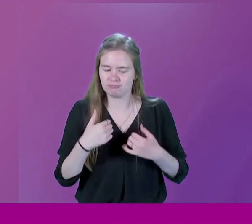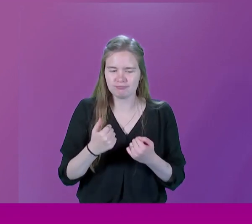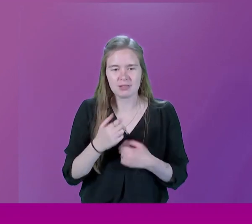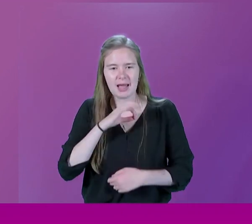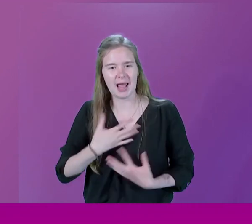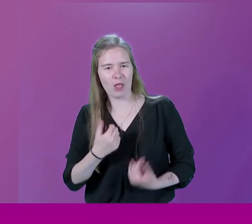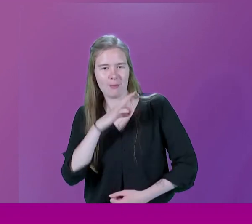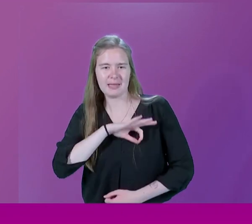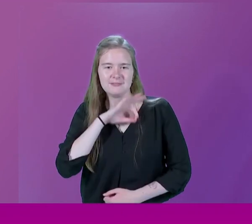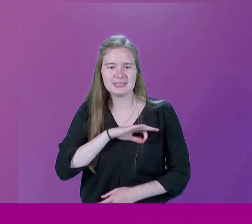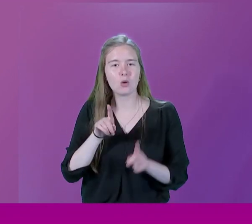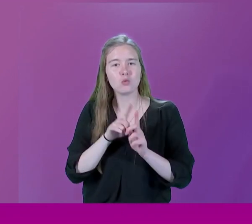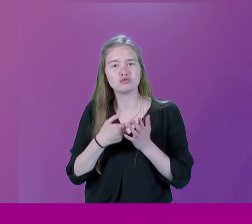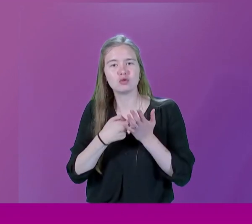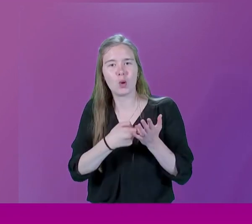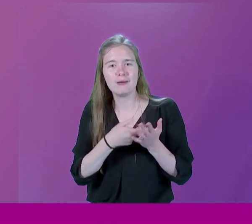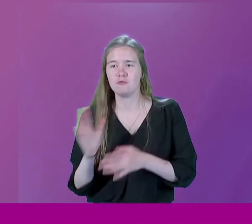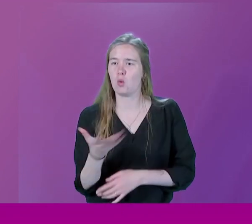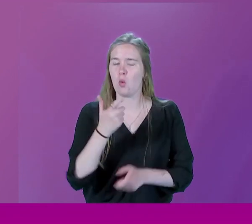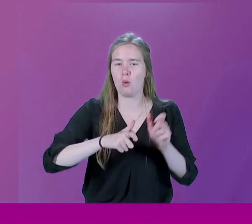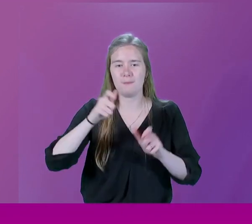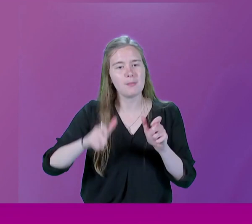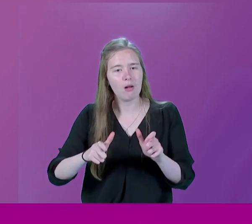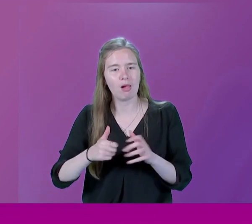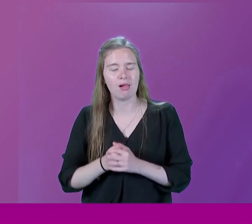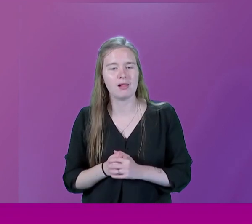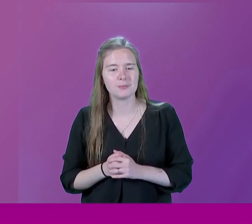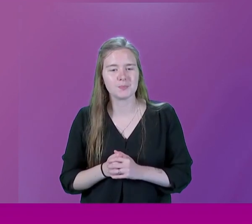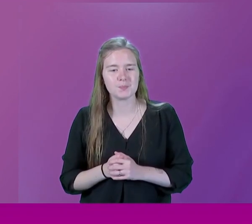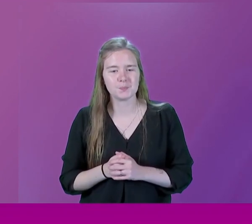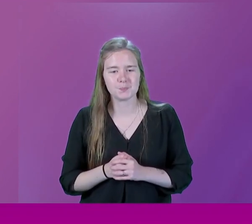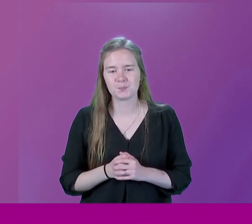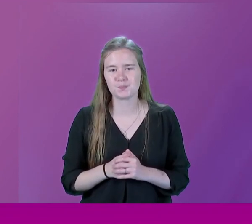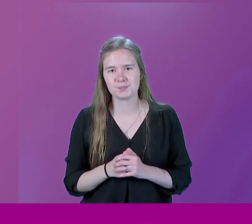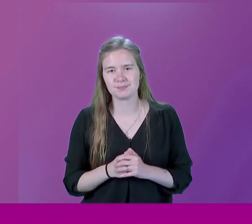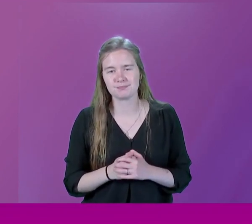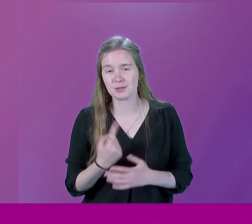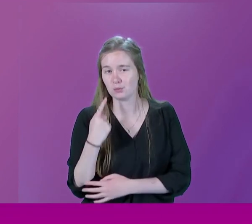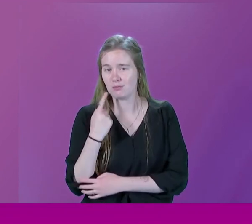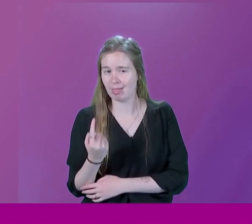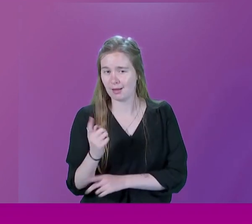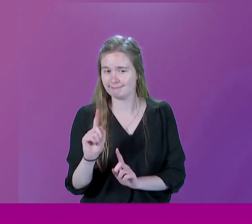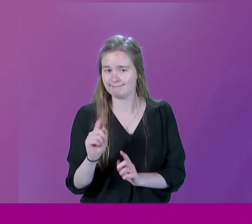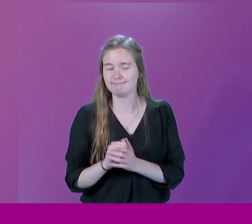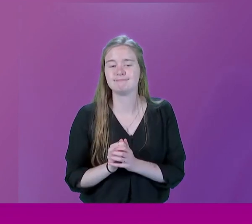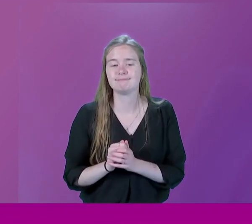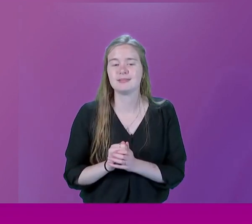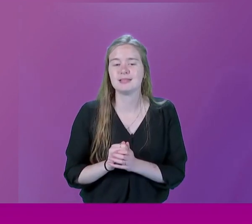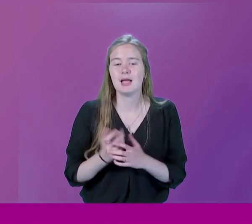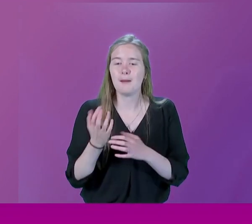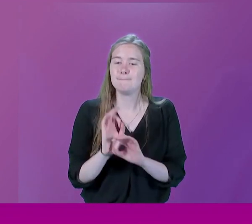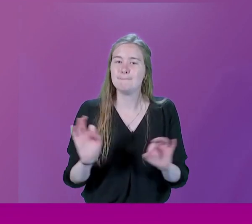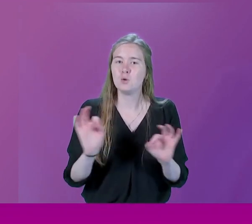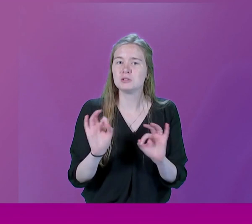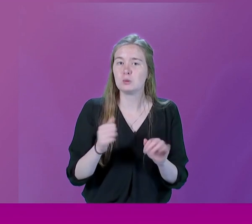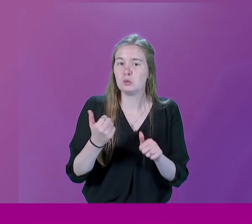obviously and a requirement for everybody in some shape or form. Do you think it's something that we are